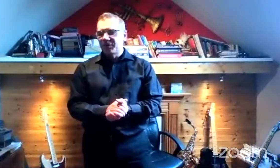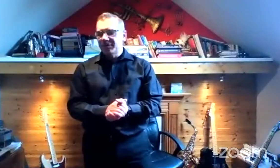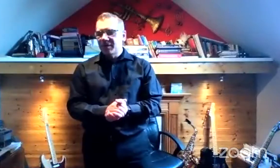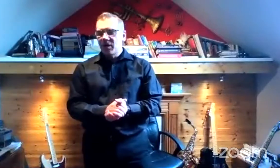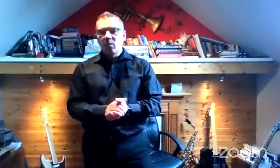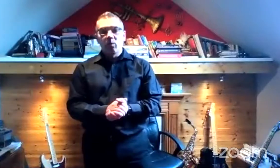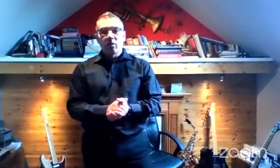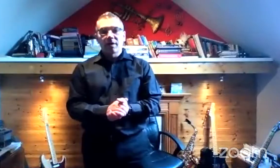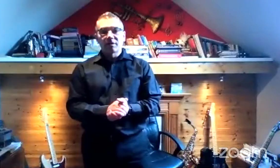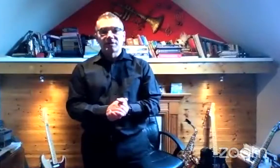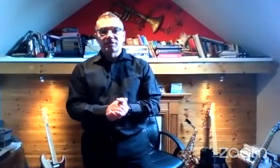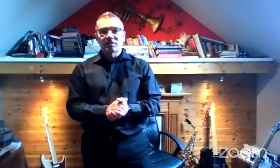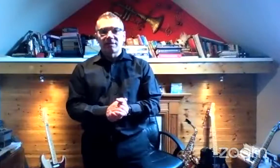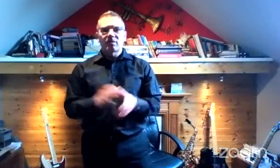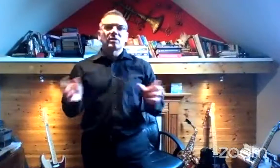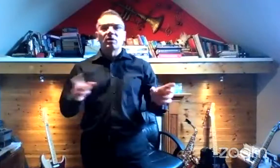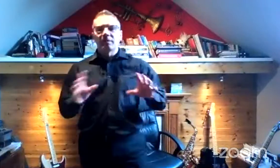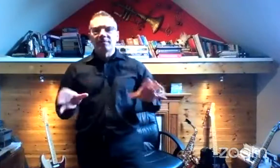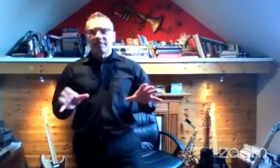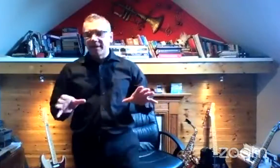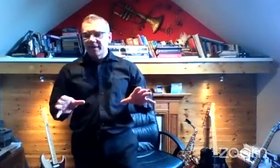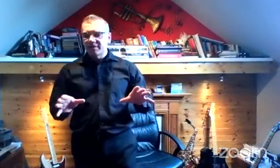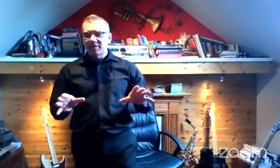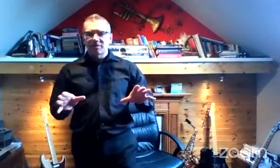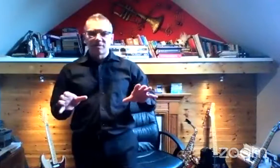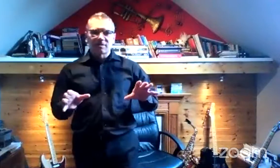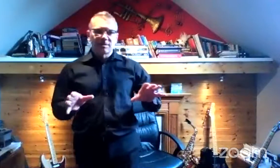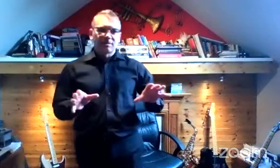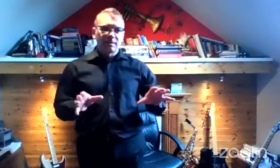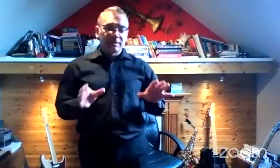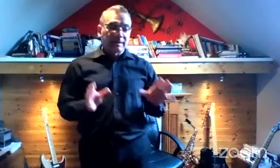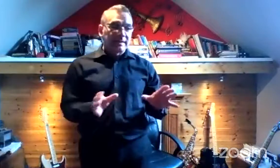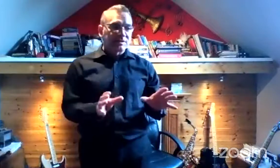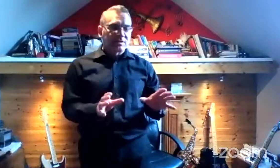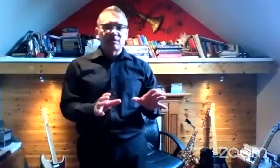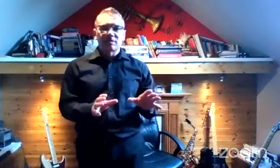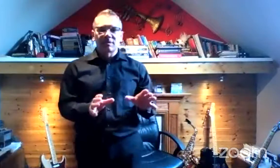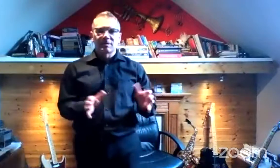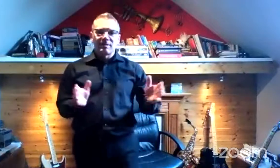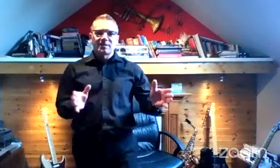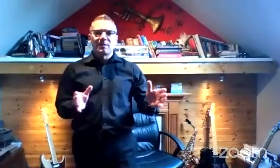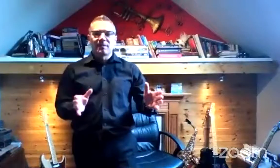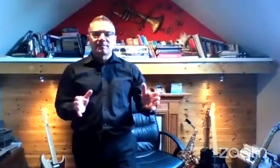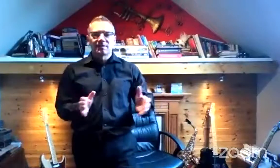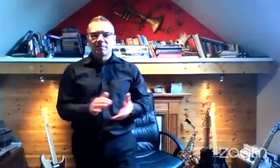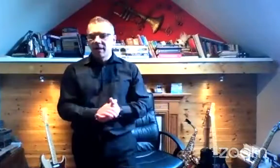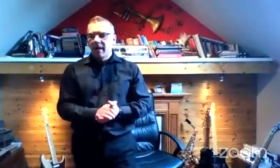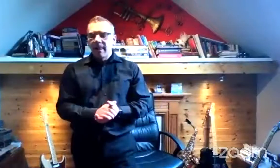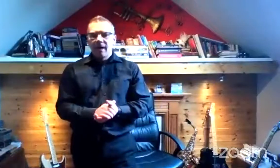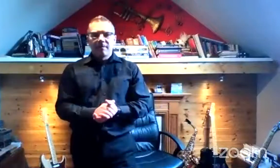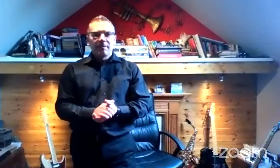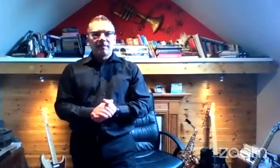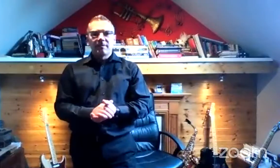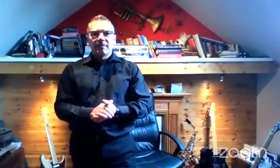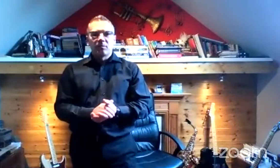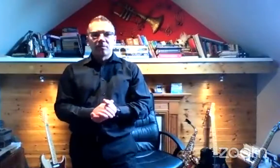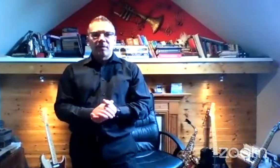called Walking on Sunshine. We've got a couple of songs to do, at least two songs to do in this part of term, and they're both